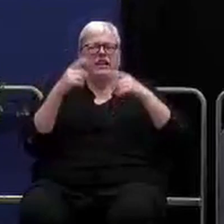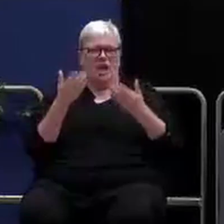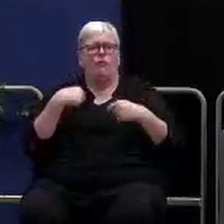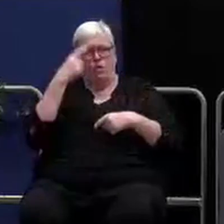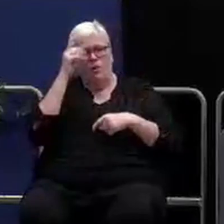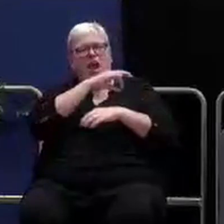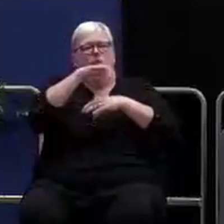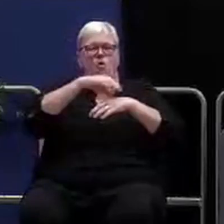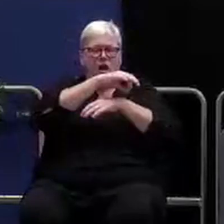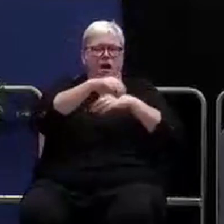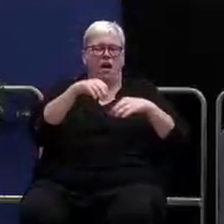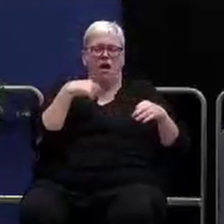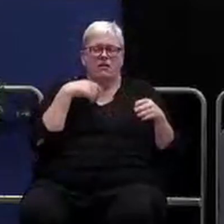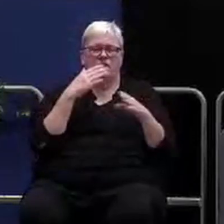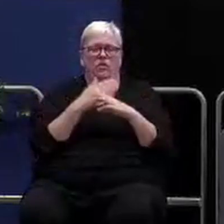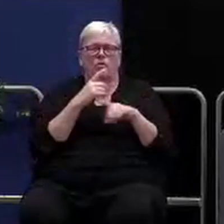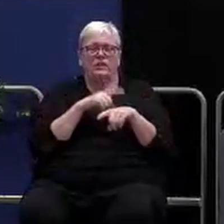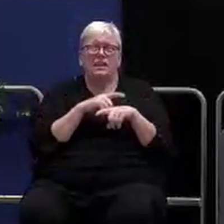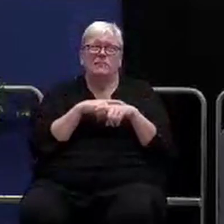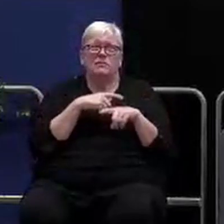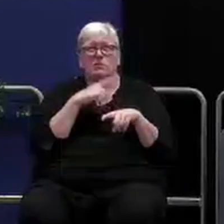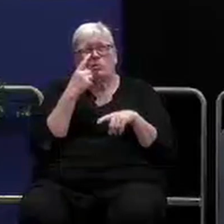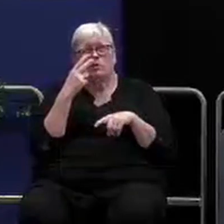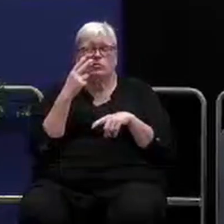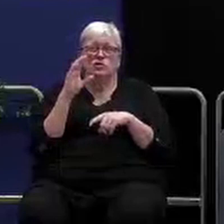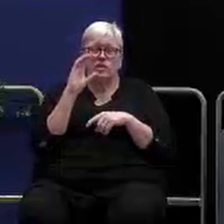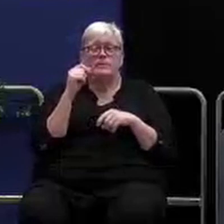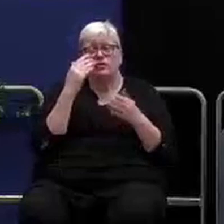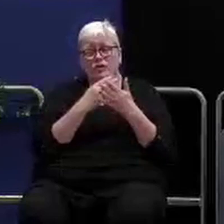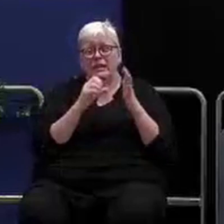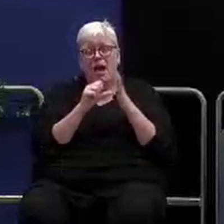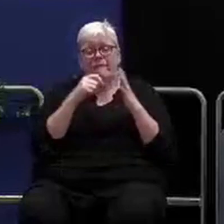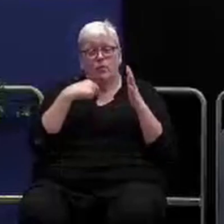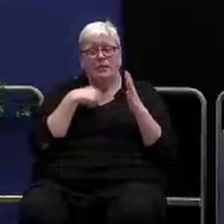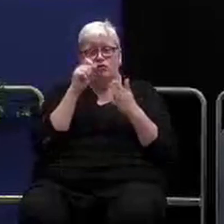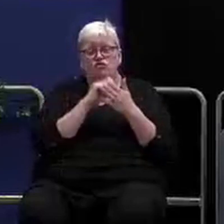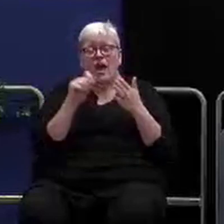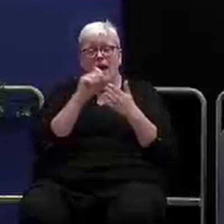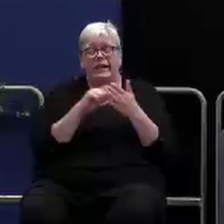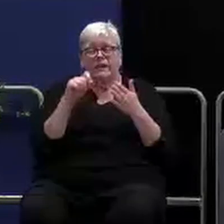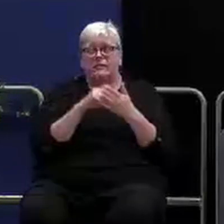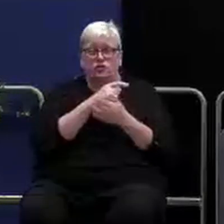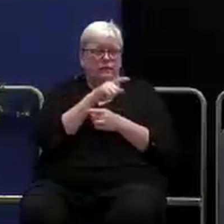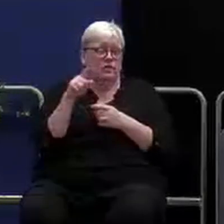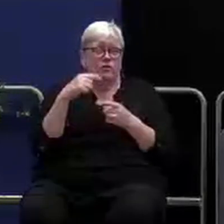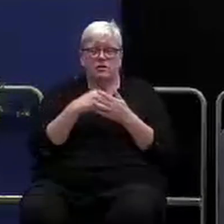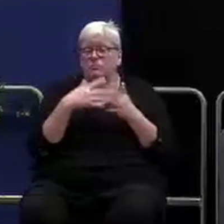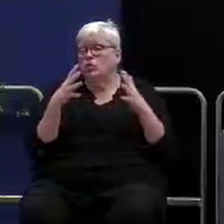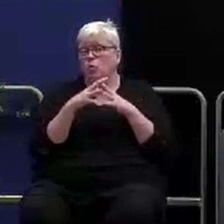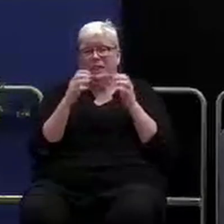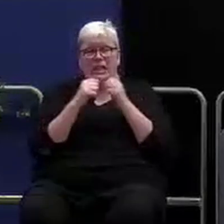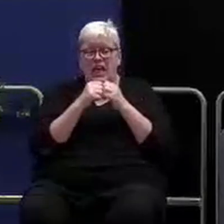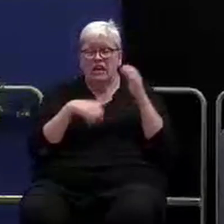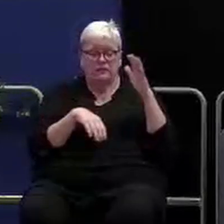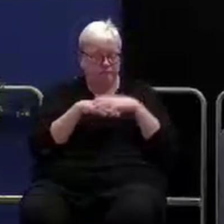And there were times, there were a couple chapters that I knew would be very hard for me to write. And so for those, I just cleared a weekend, and I was like, I